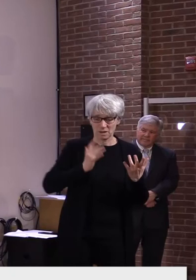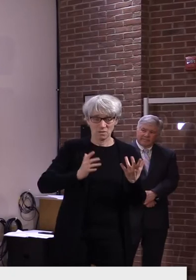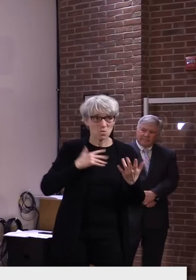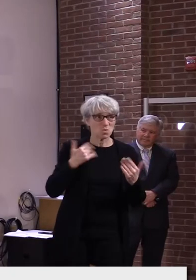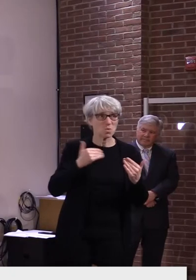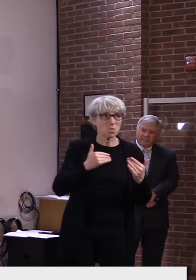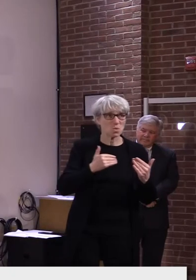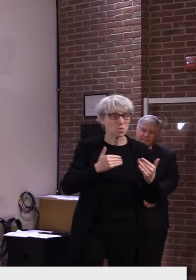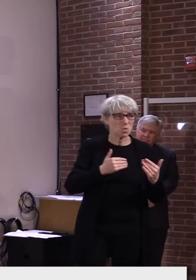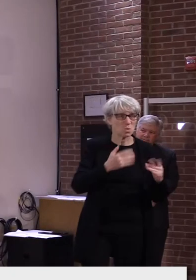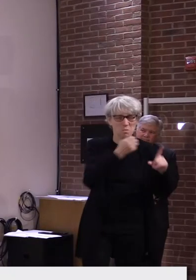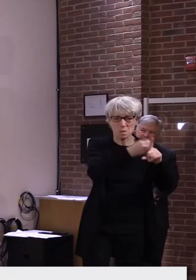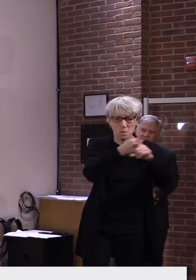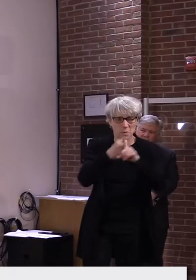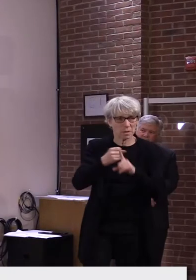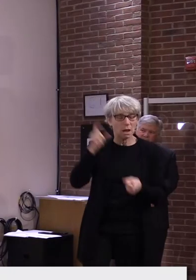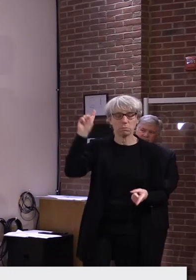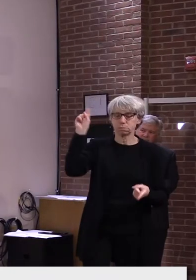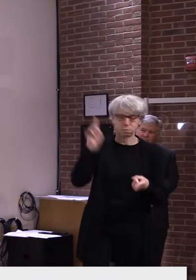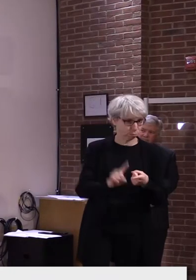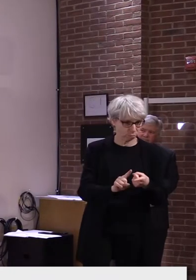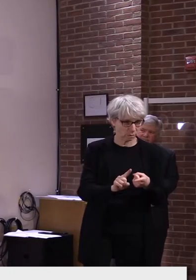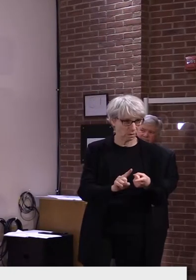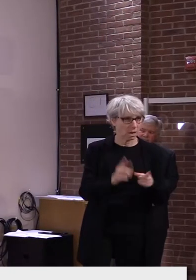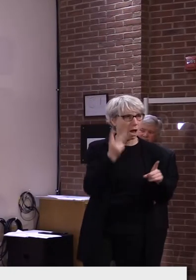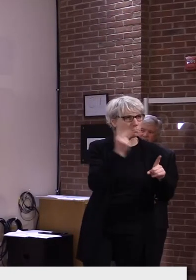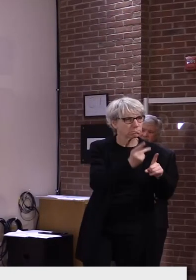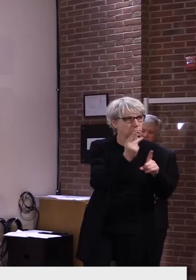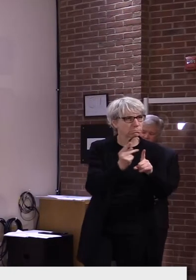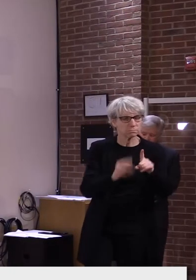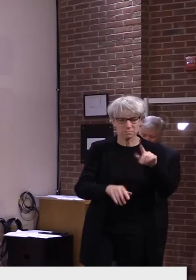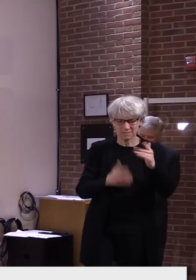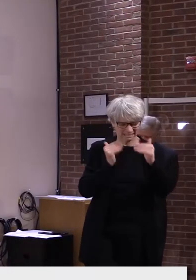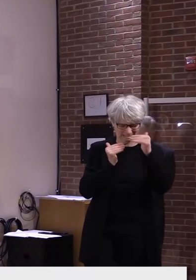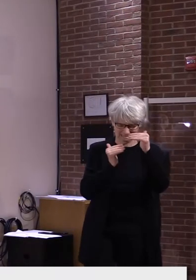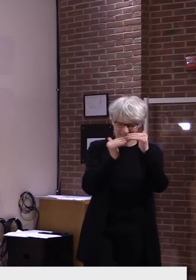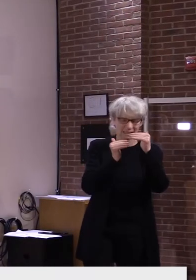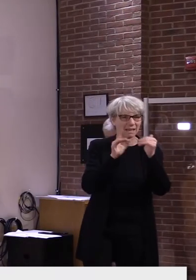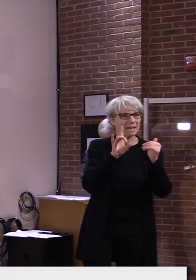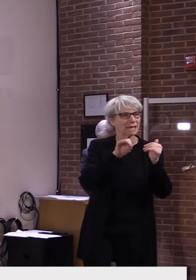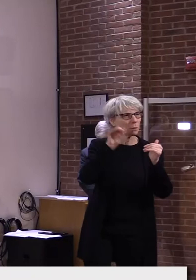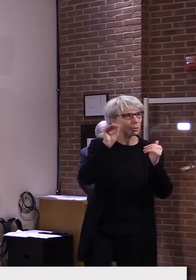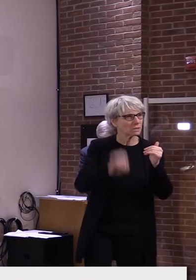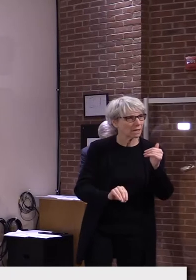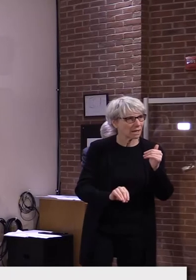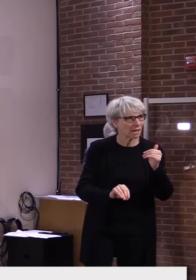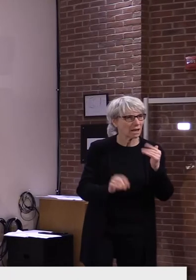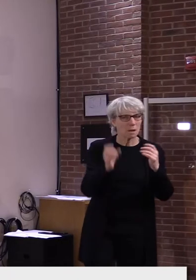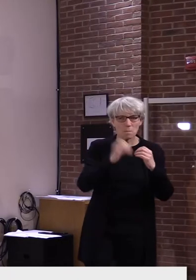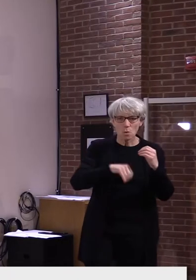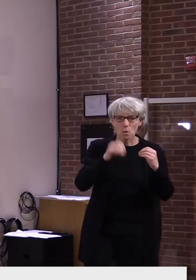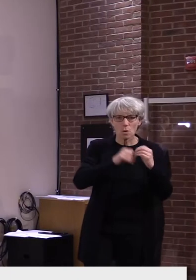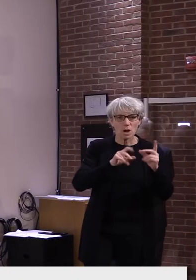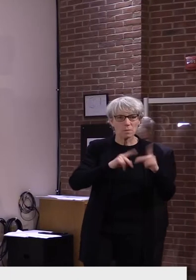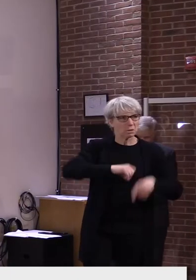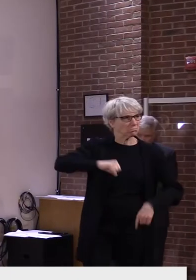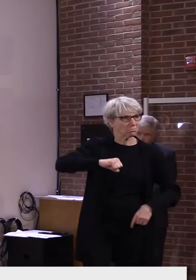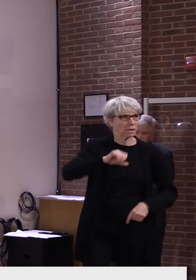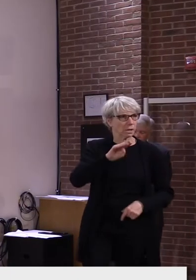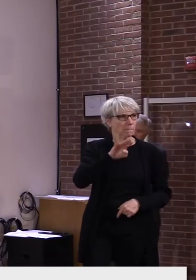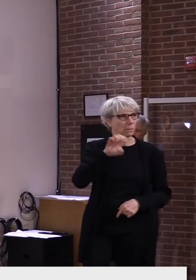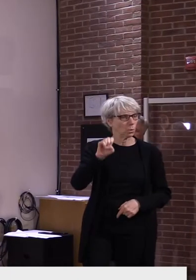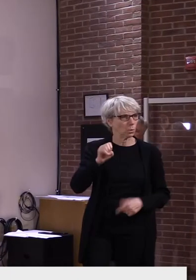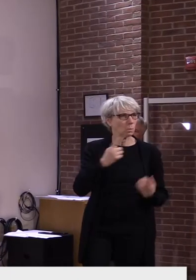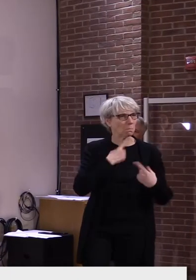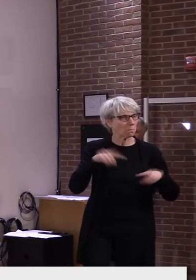and achieving a level of immunity that's allowing these cases to be driven further down. I think it's just a